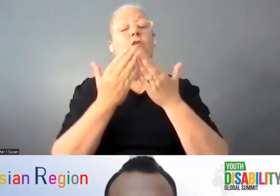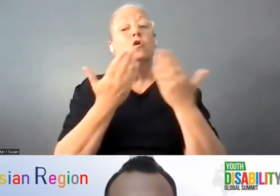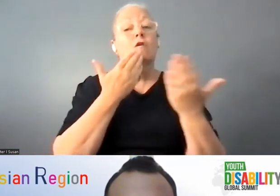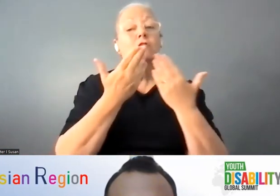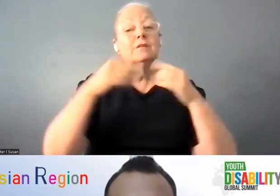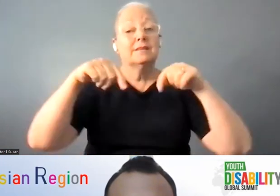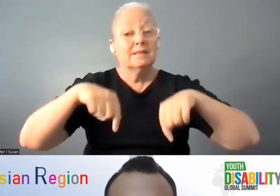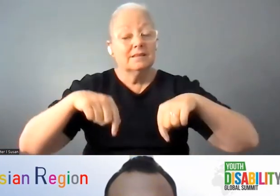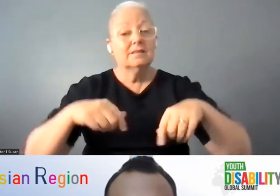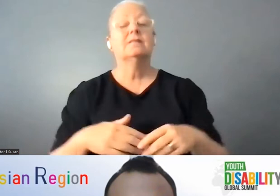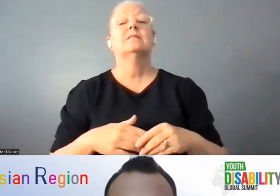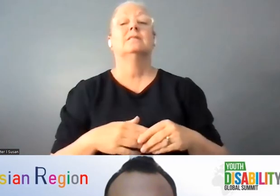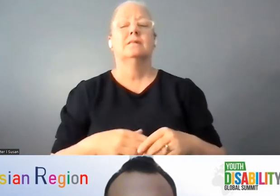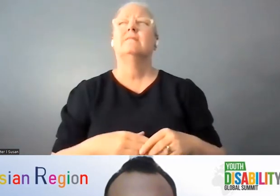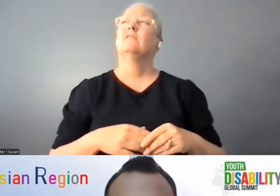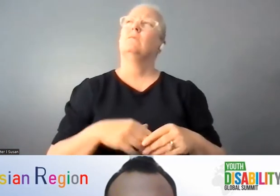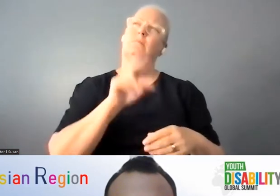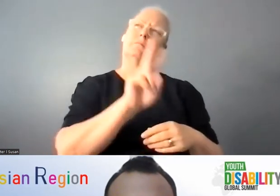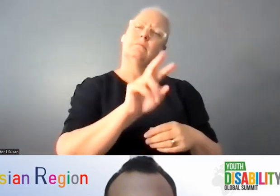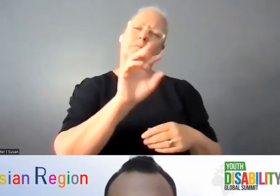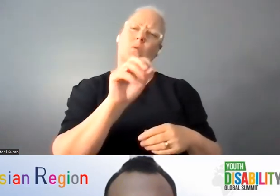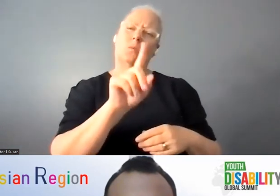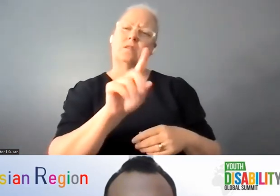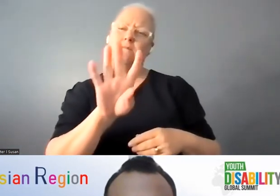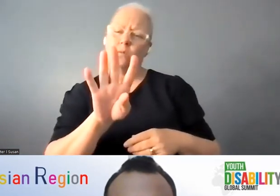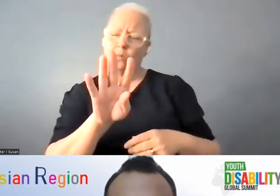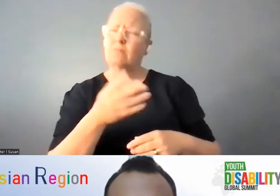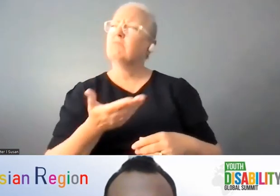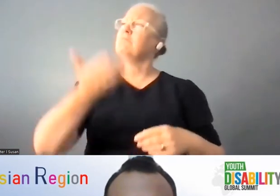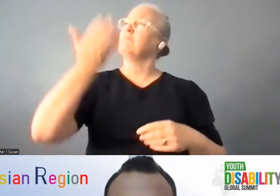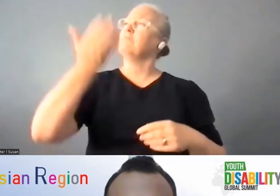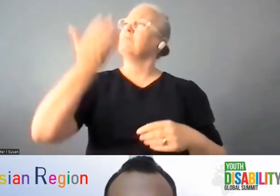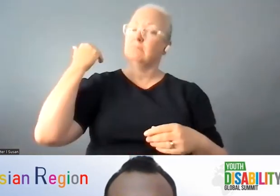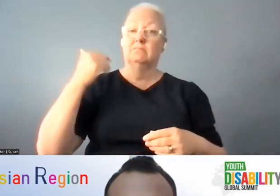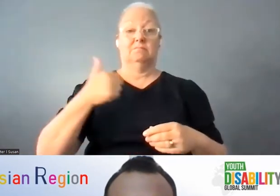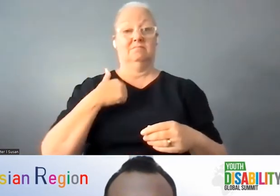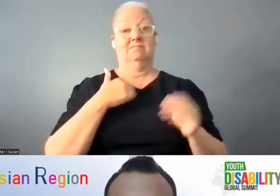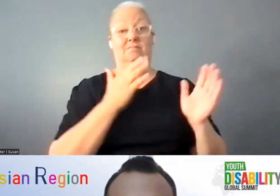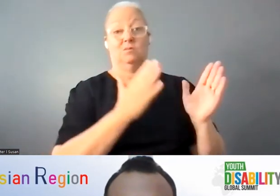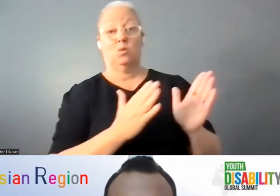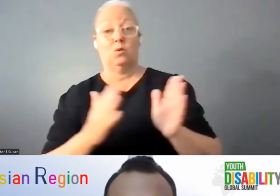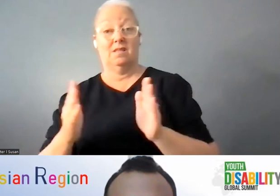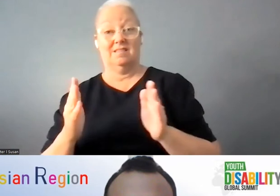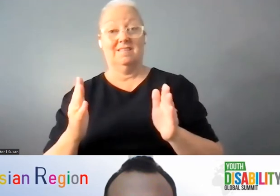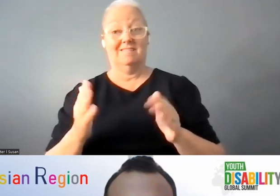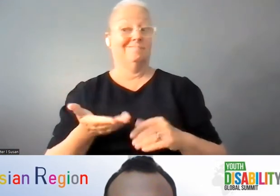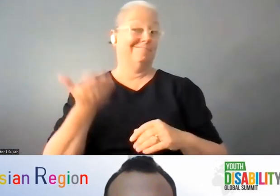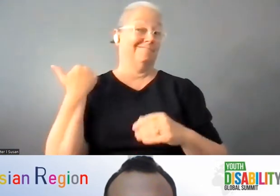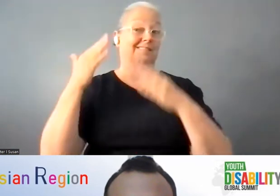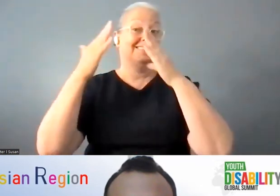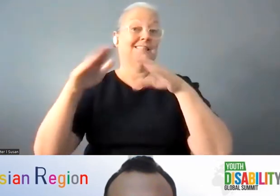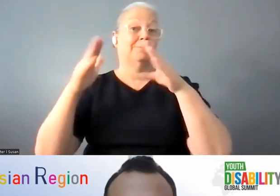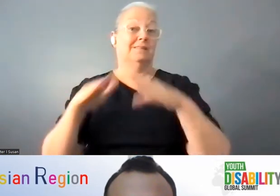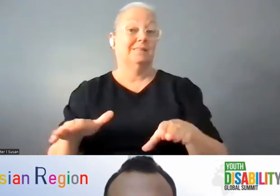alternative care since 2014. And the last one that we organized was just last December, where